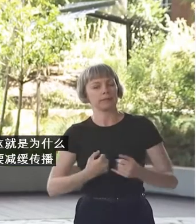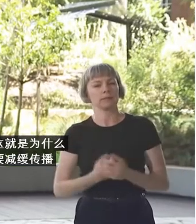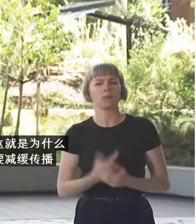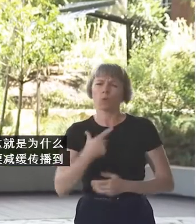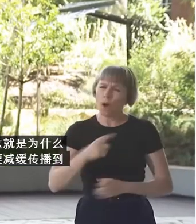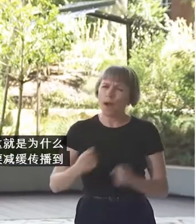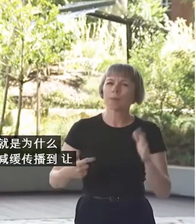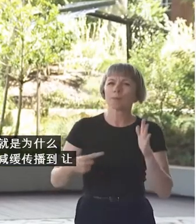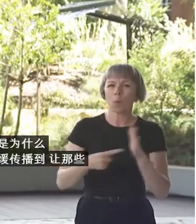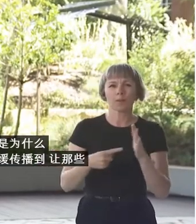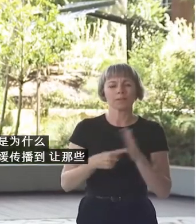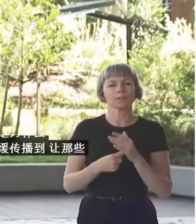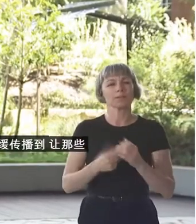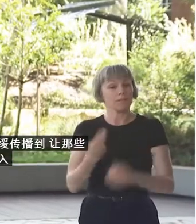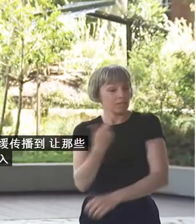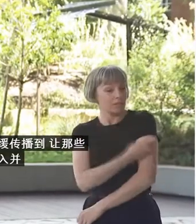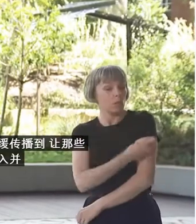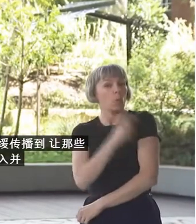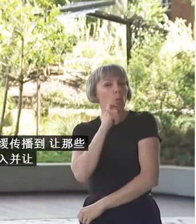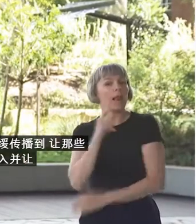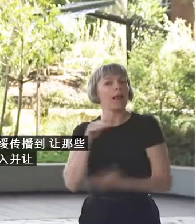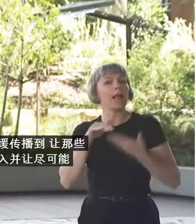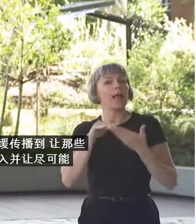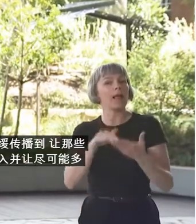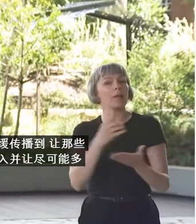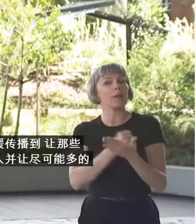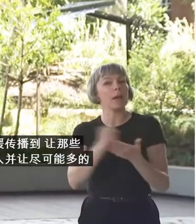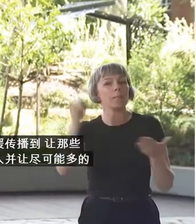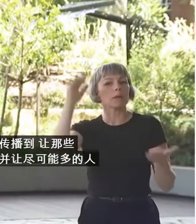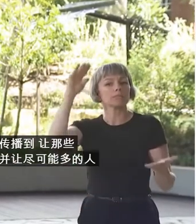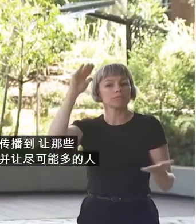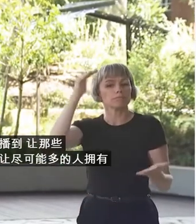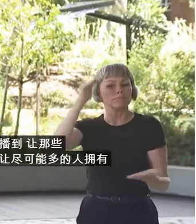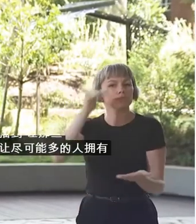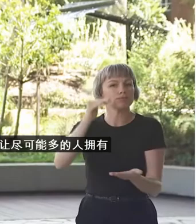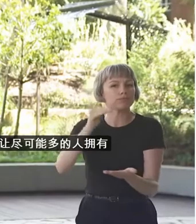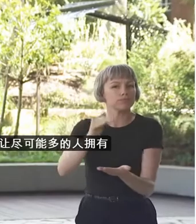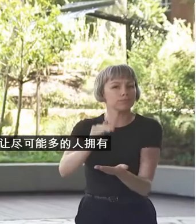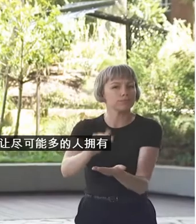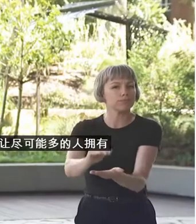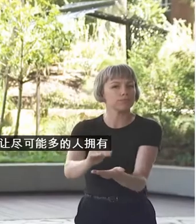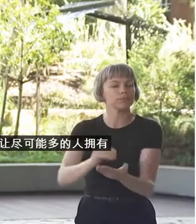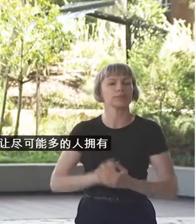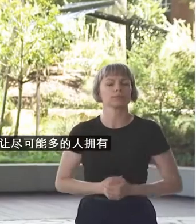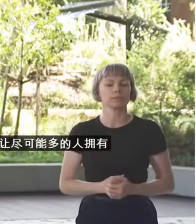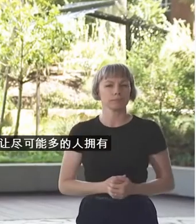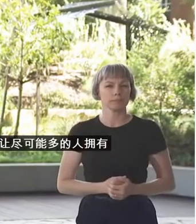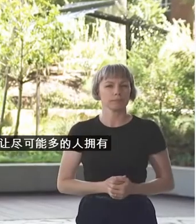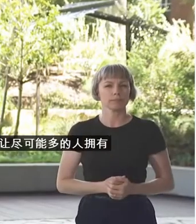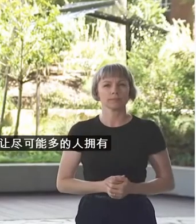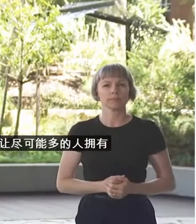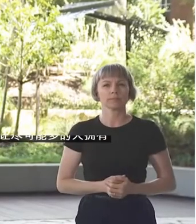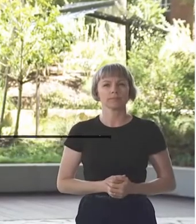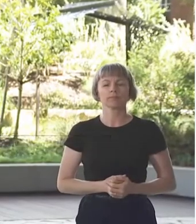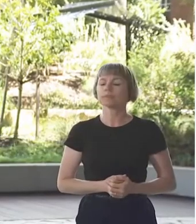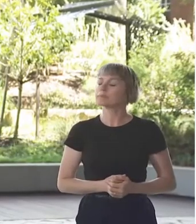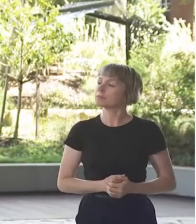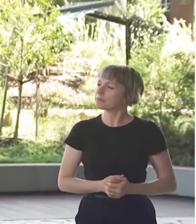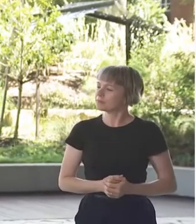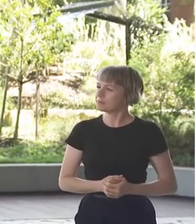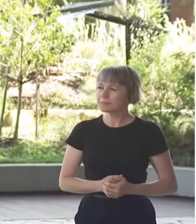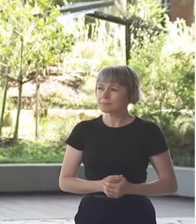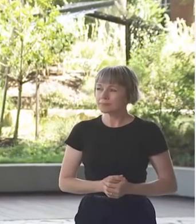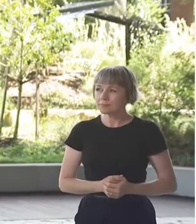to slow the spread, to get those boosters in and get as many people with optimally protected.